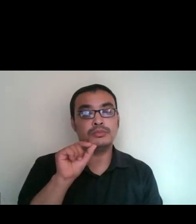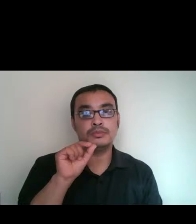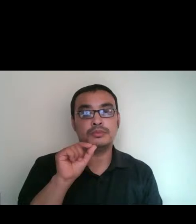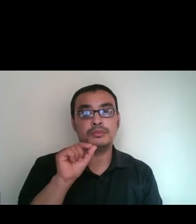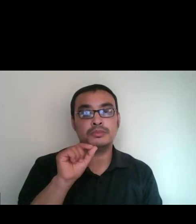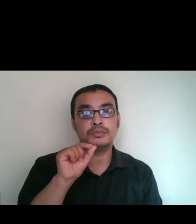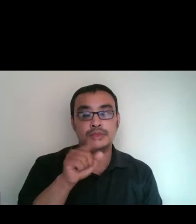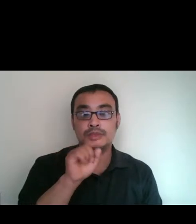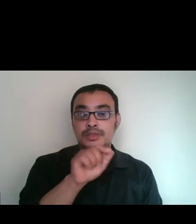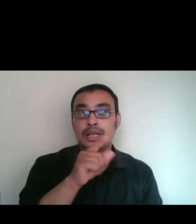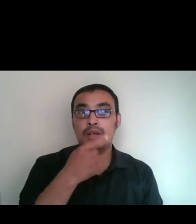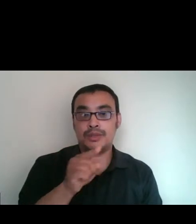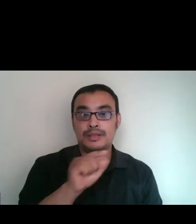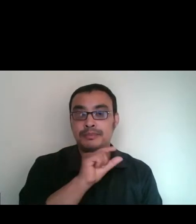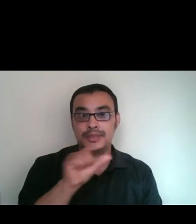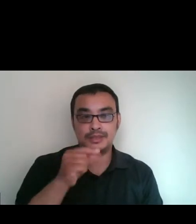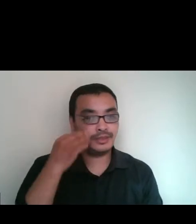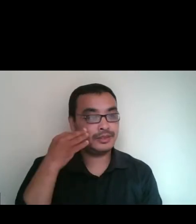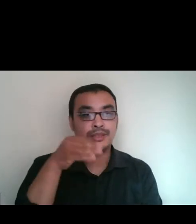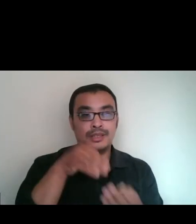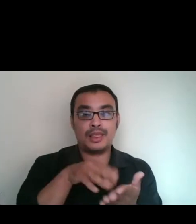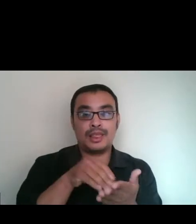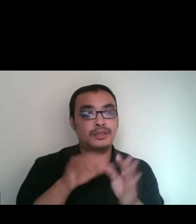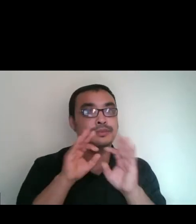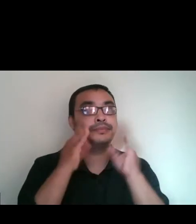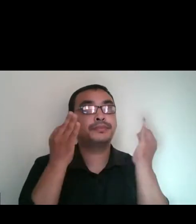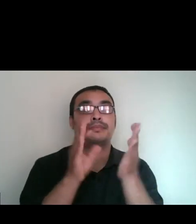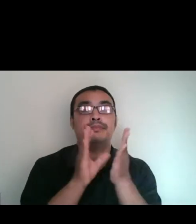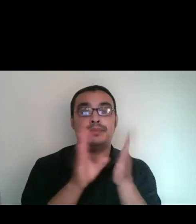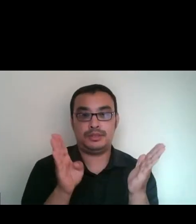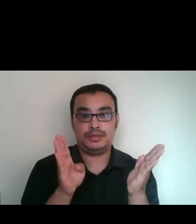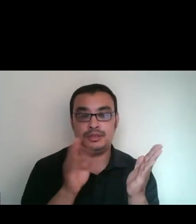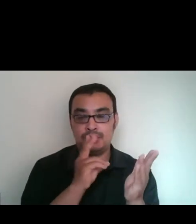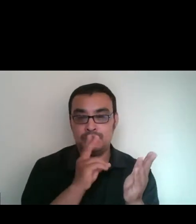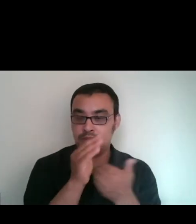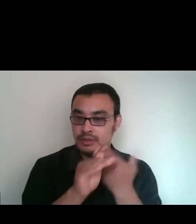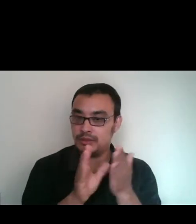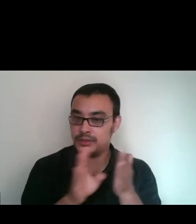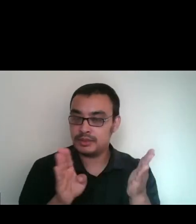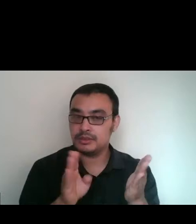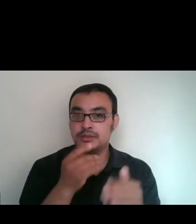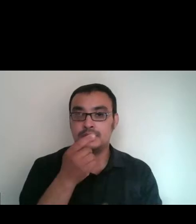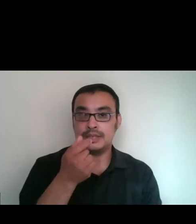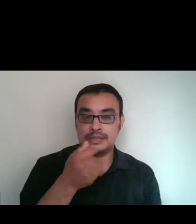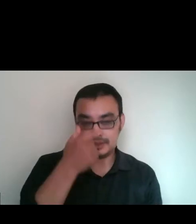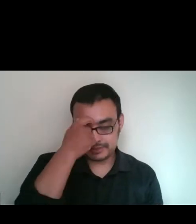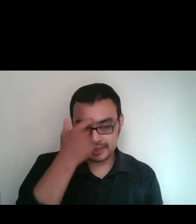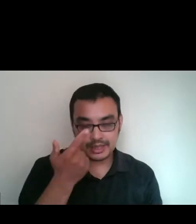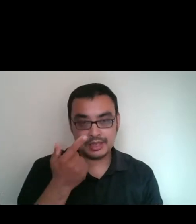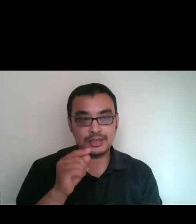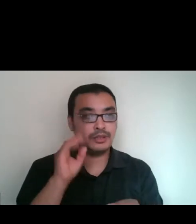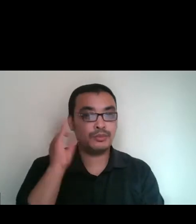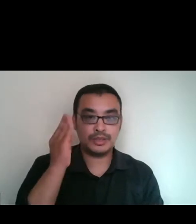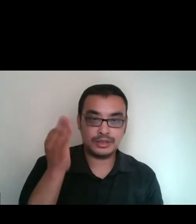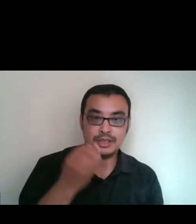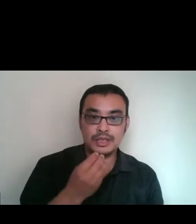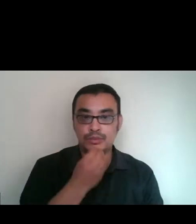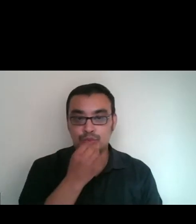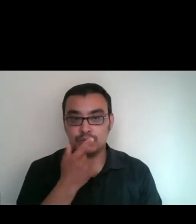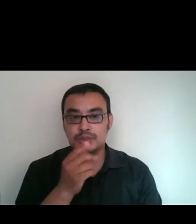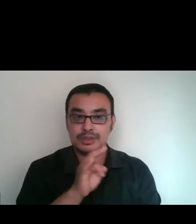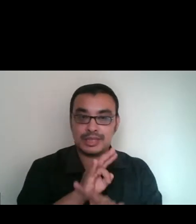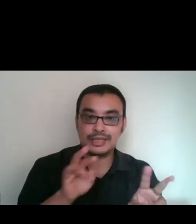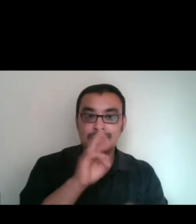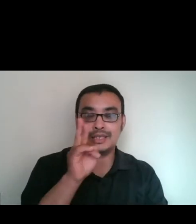focus on the 7 crises of globally, which is we had seen that on economic crisis, climate and food, peace